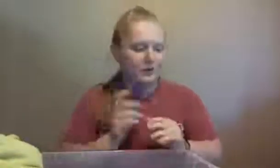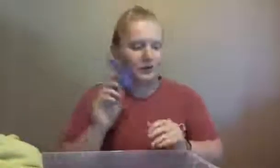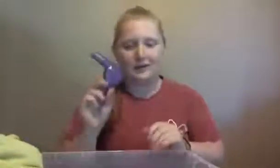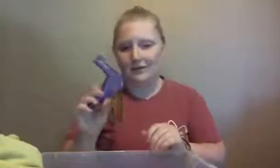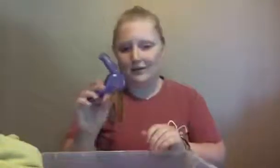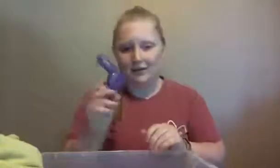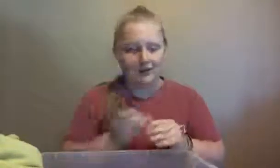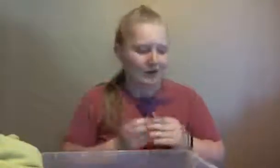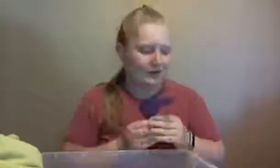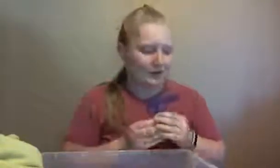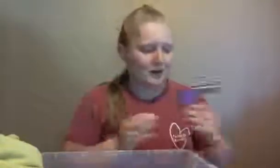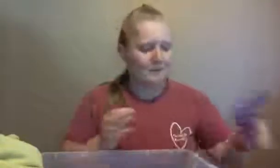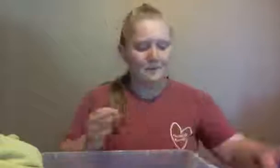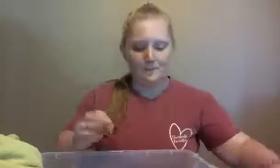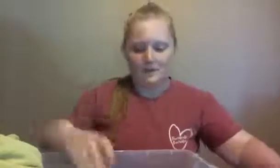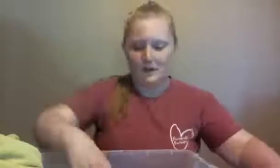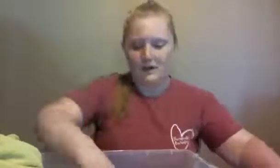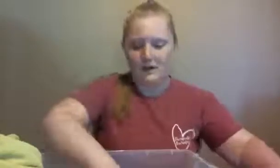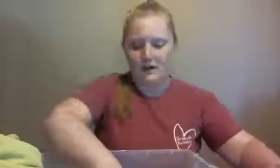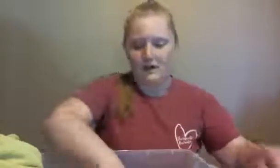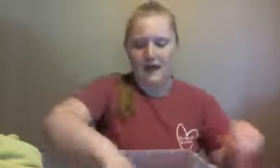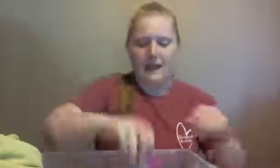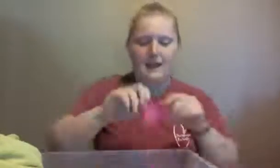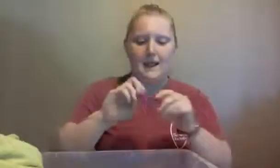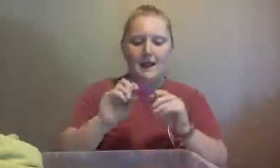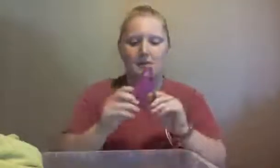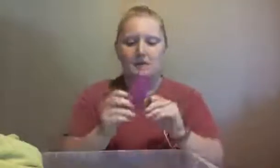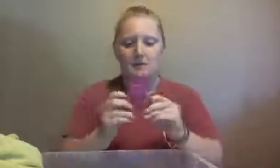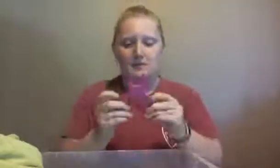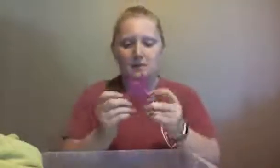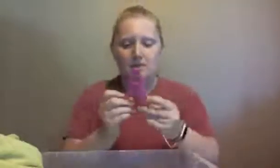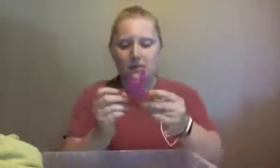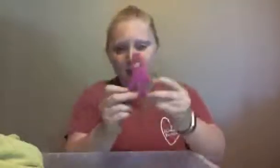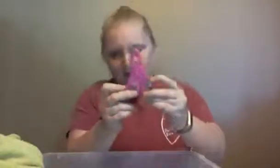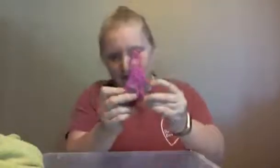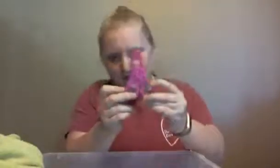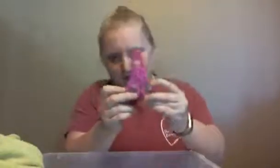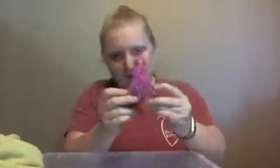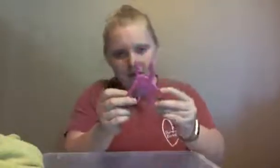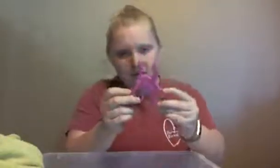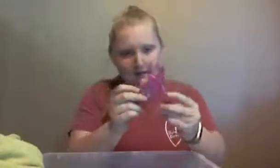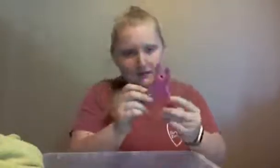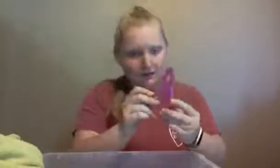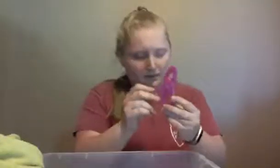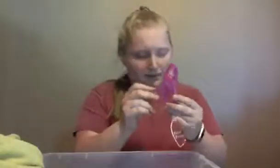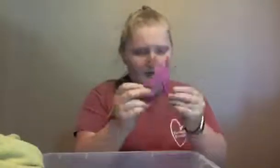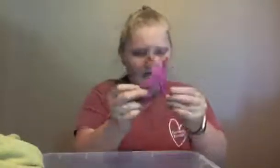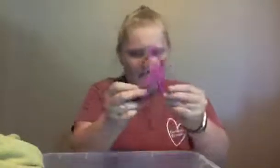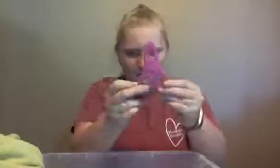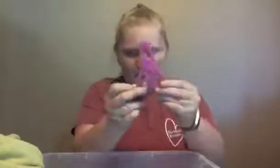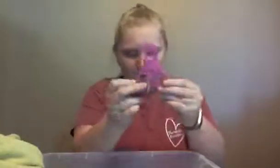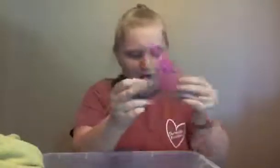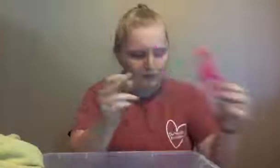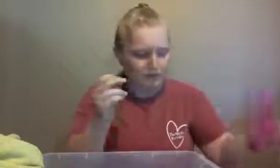don't have to have the little hair dryer. And then I have some play scissors. I think these ones are Play-Doh